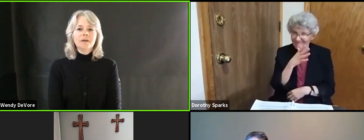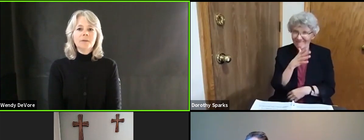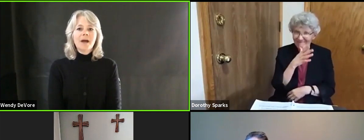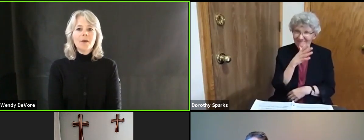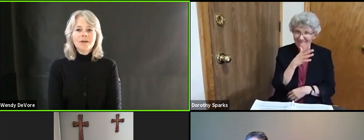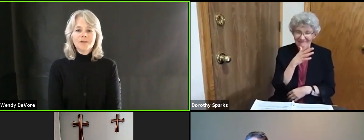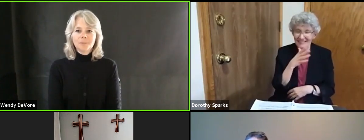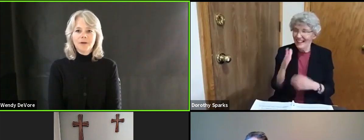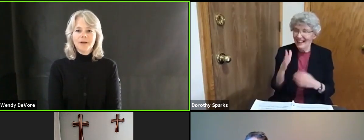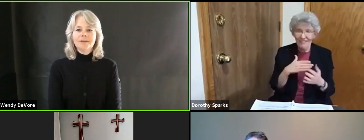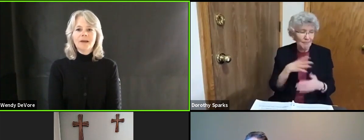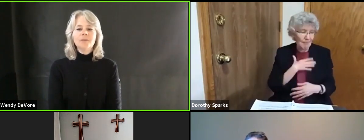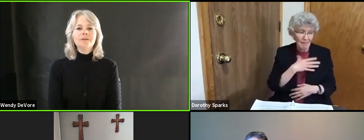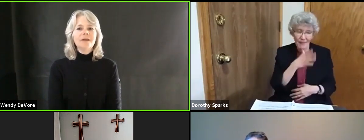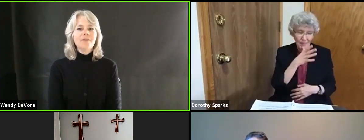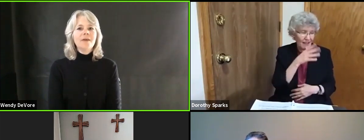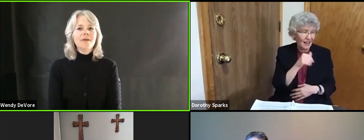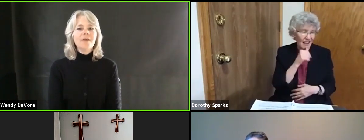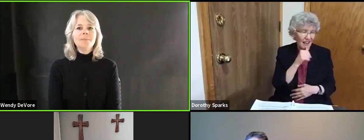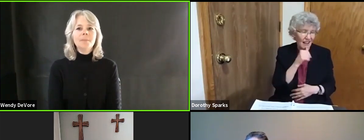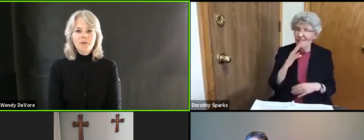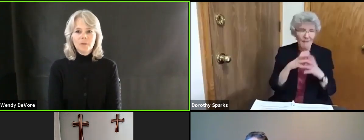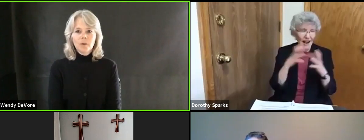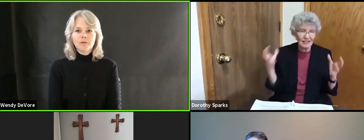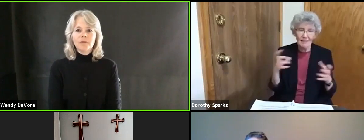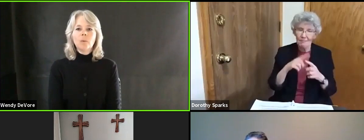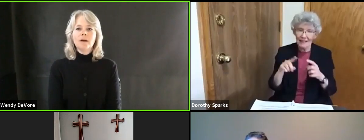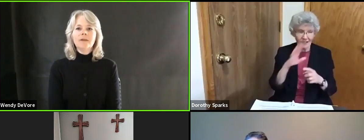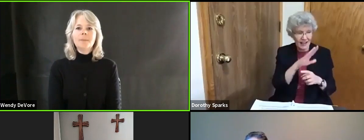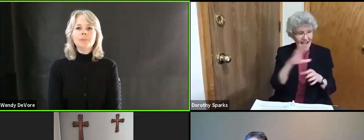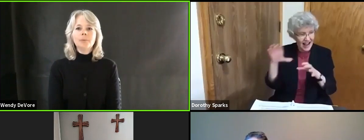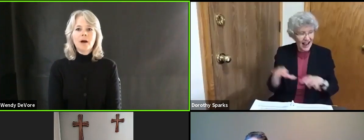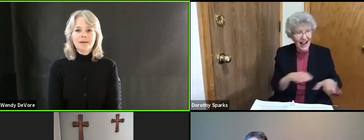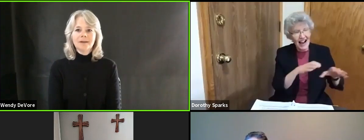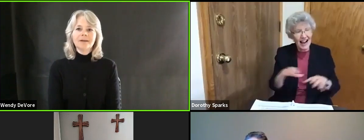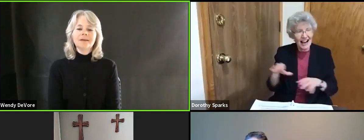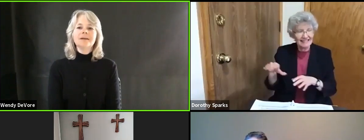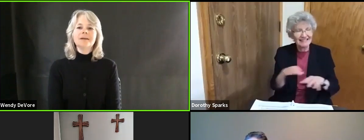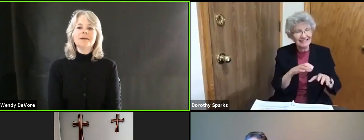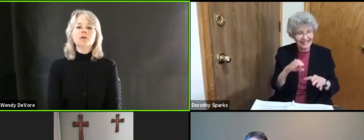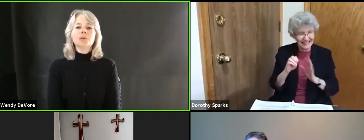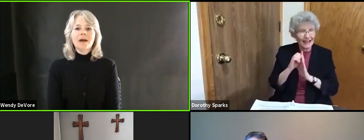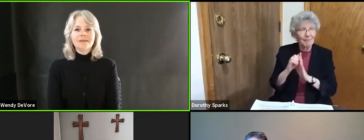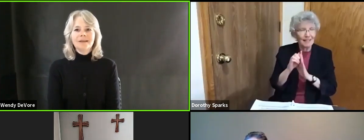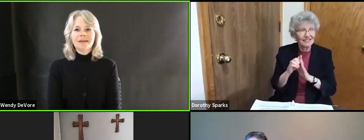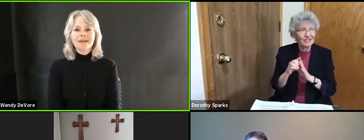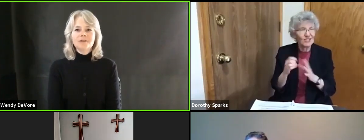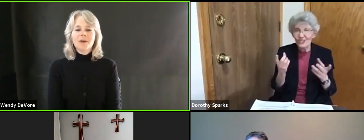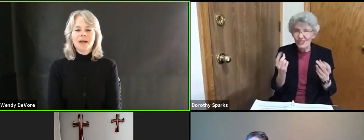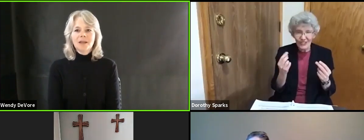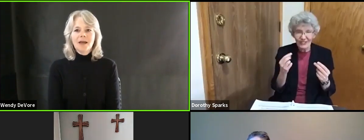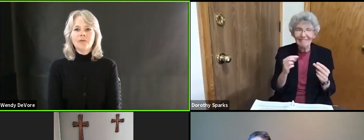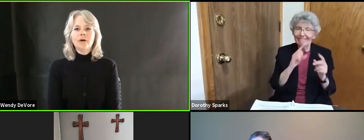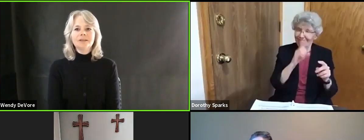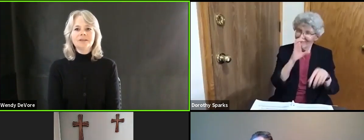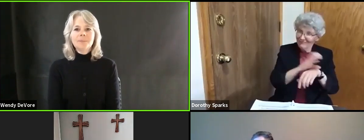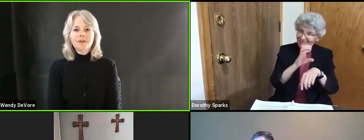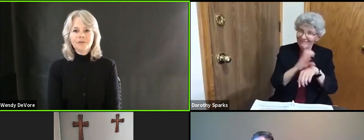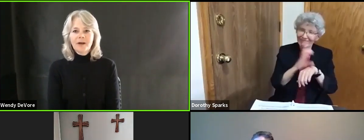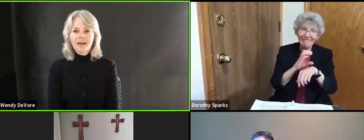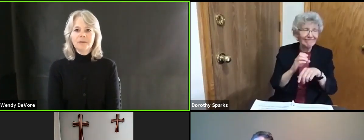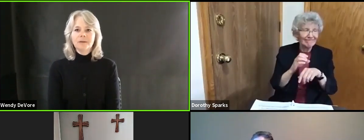And in my own experience, I would say that my mother was the one that brought Christ into my life